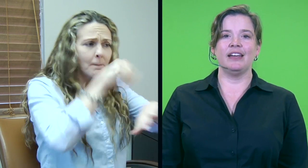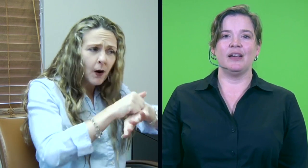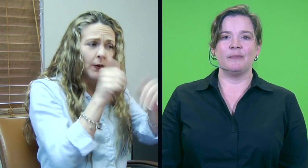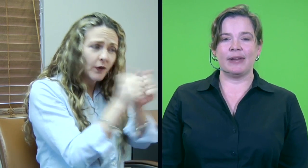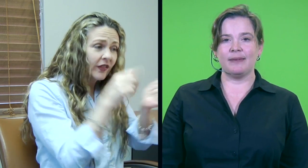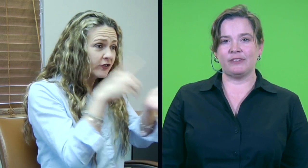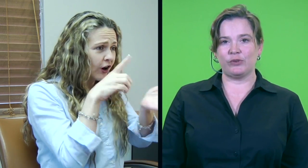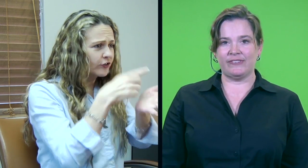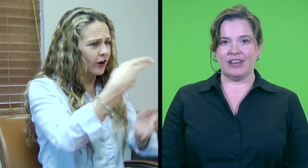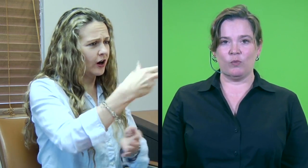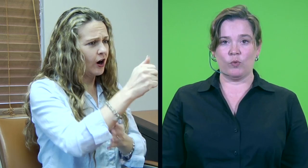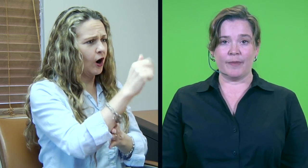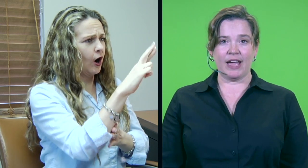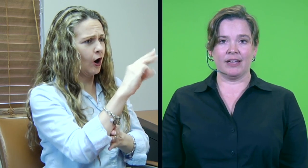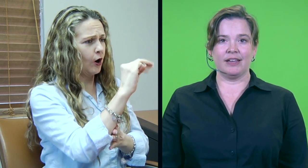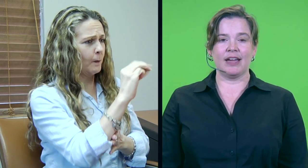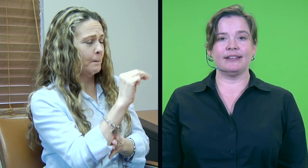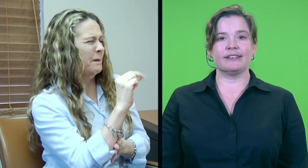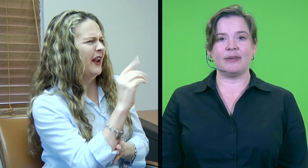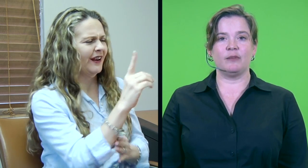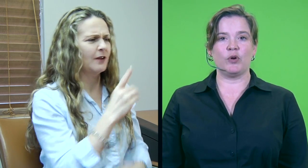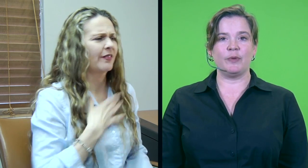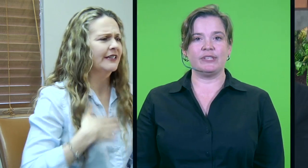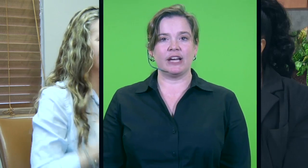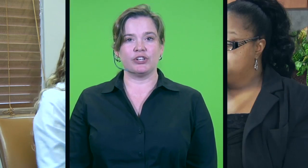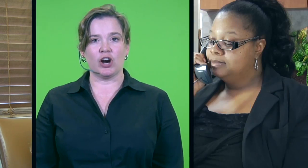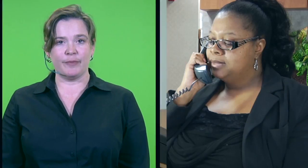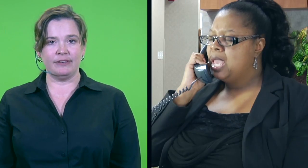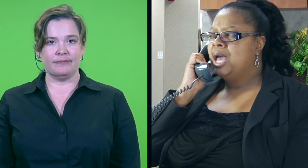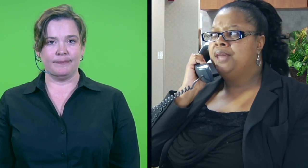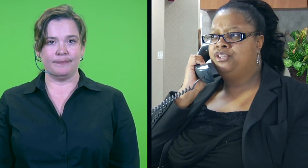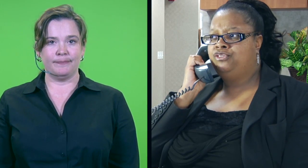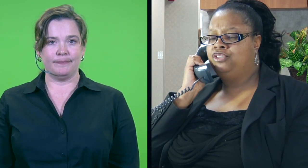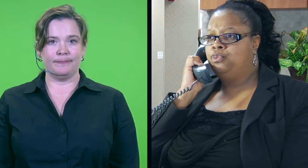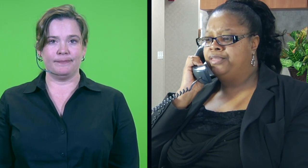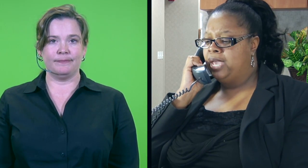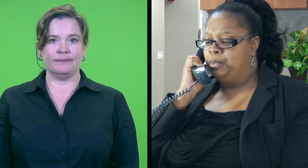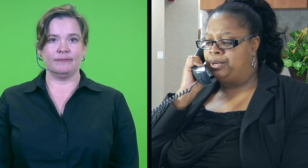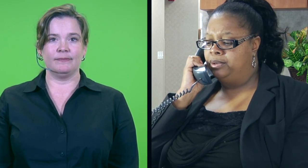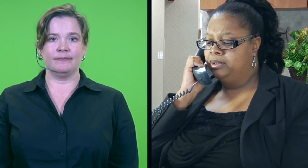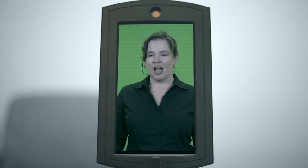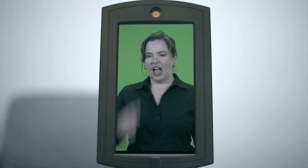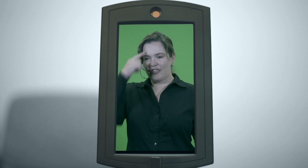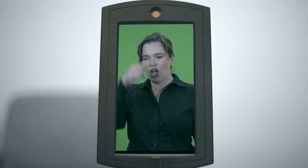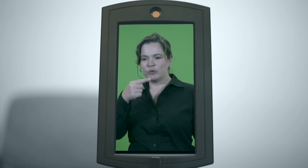Hi, my name is Christine Womack. I'd like to make an appointment with Dr. Harmon. I thought you said you were the